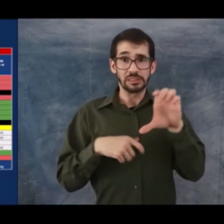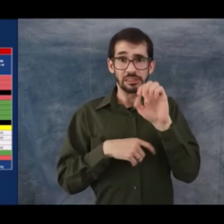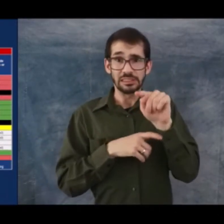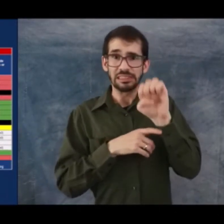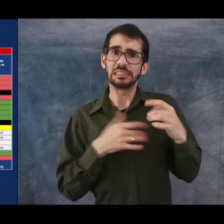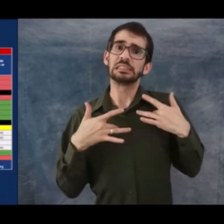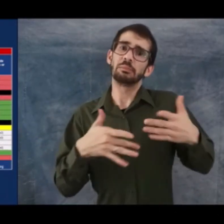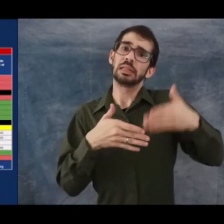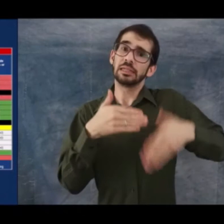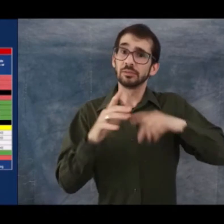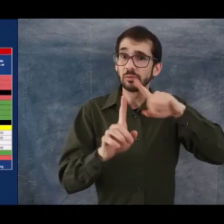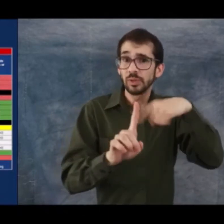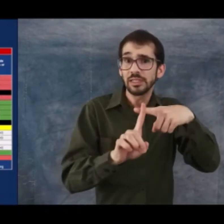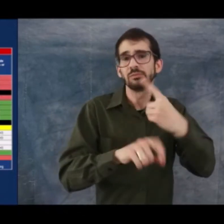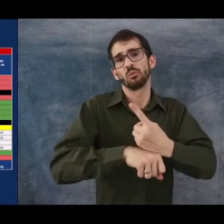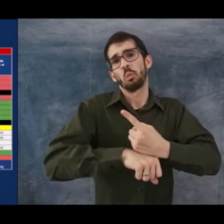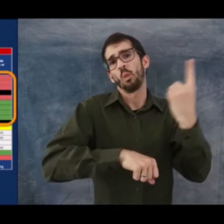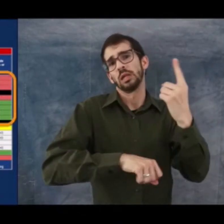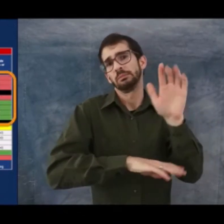p.m.